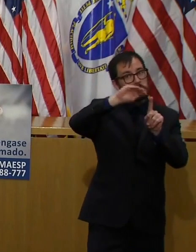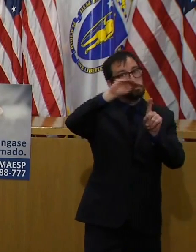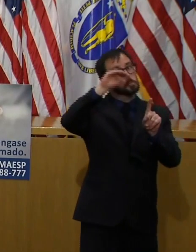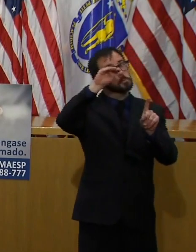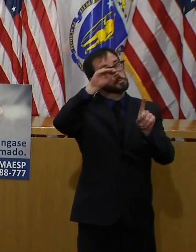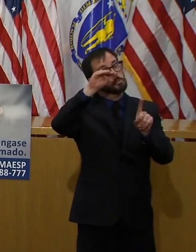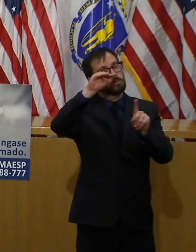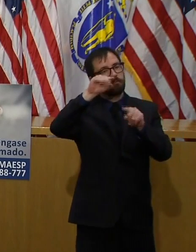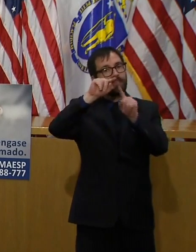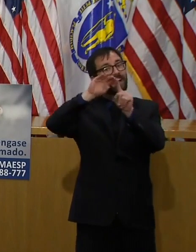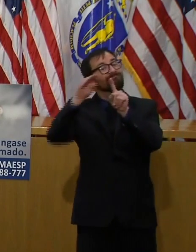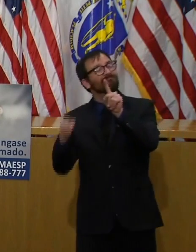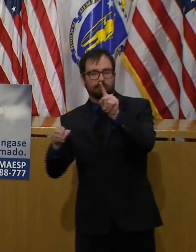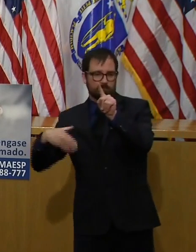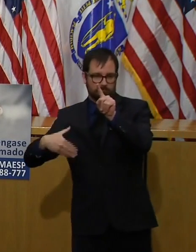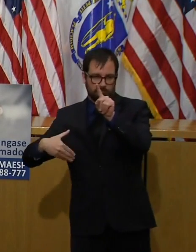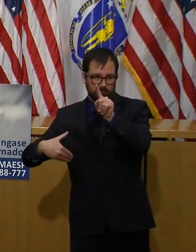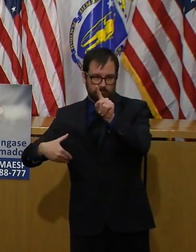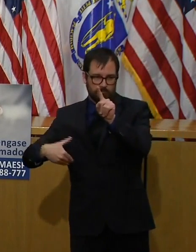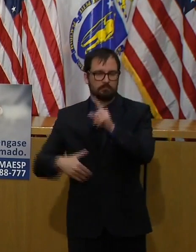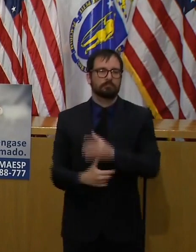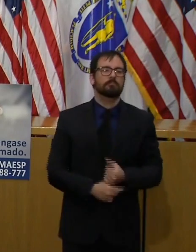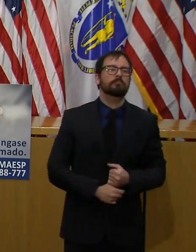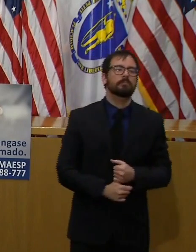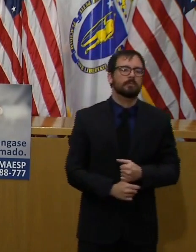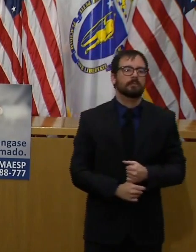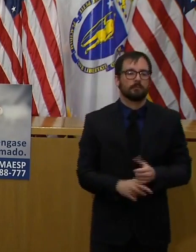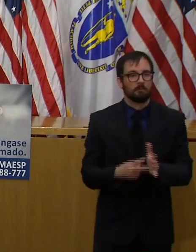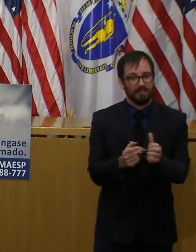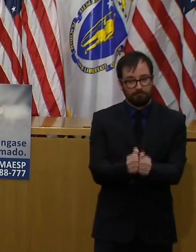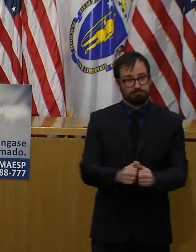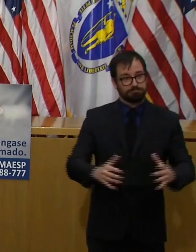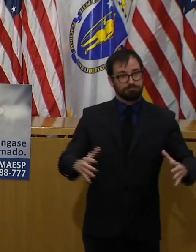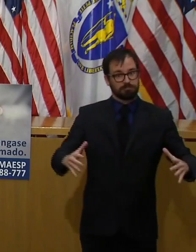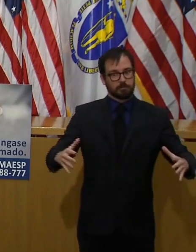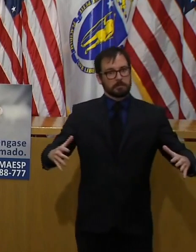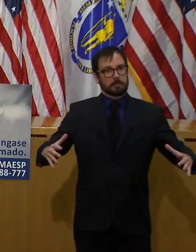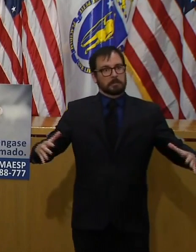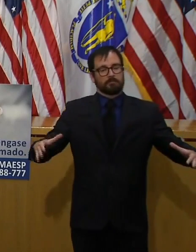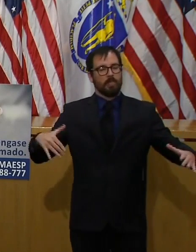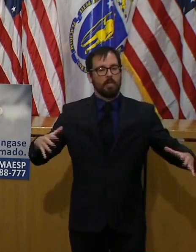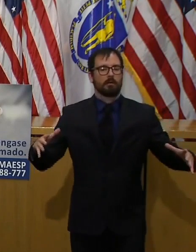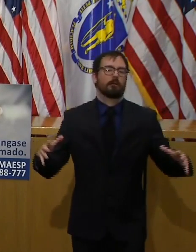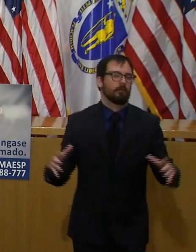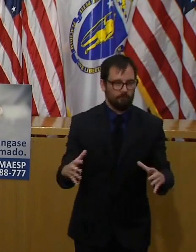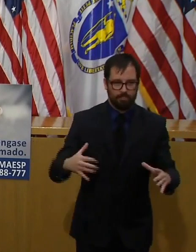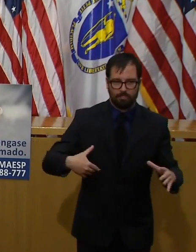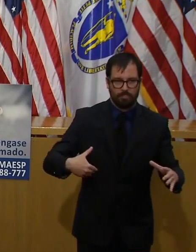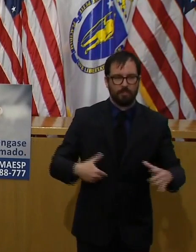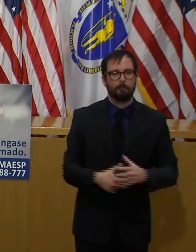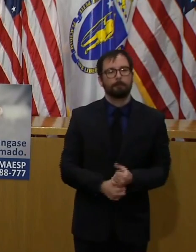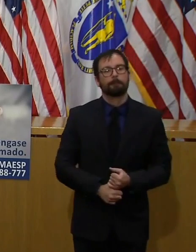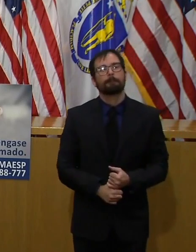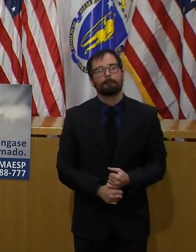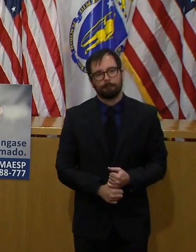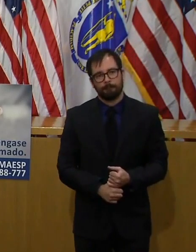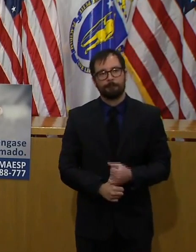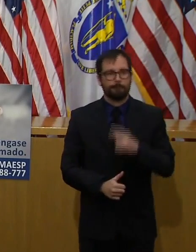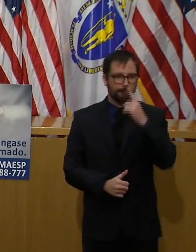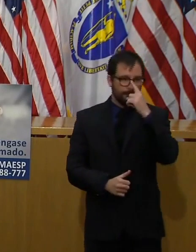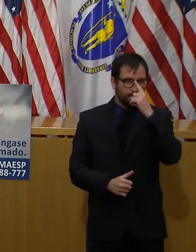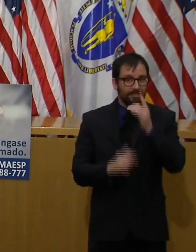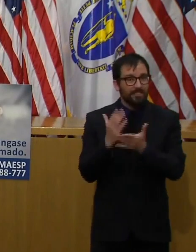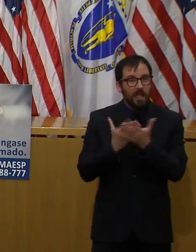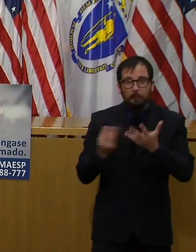novel virus. You can't make huge assumptions and predictions because there isn't a ton of